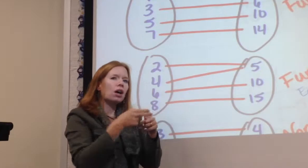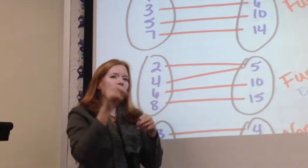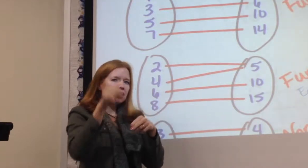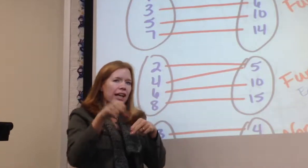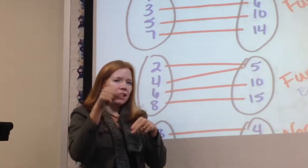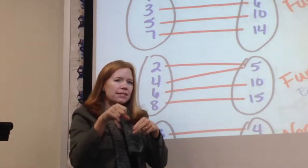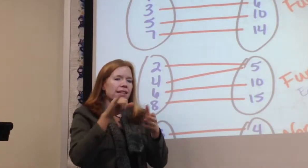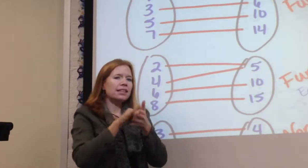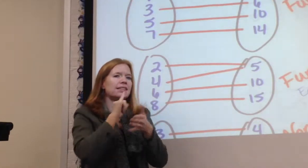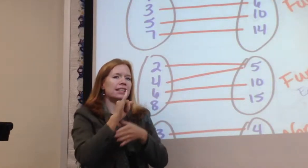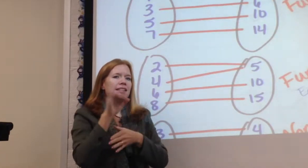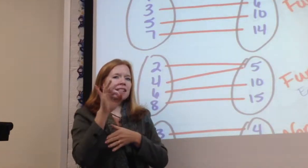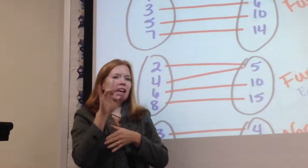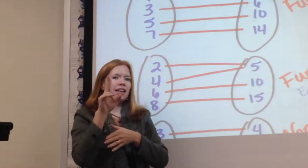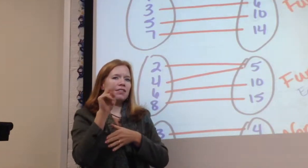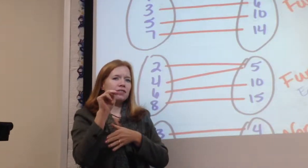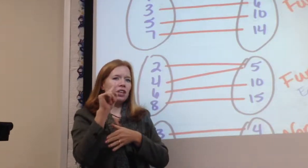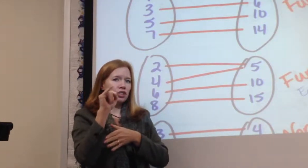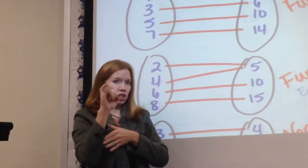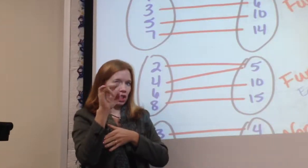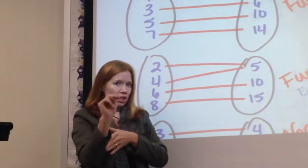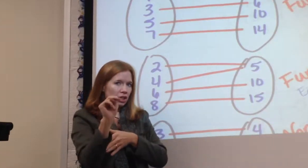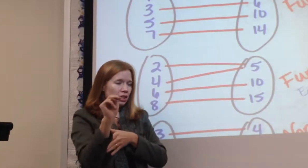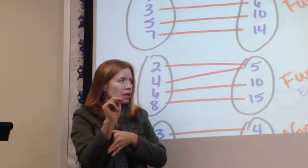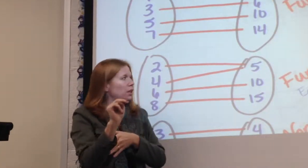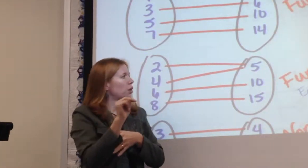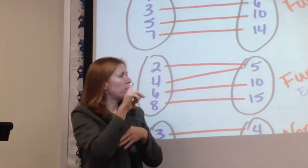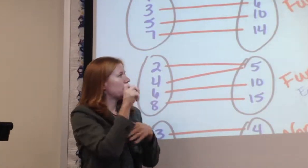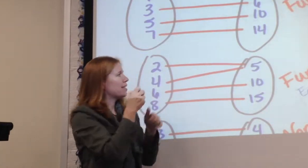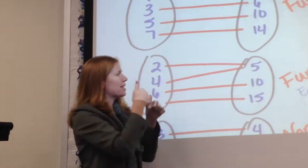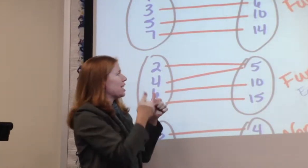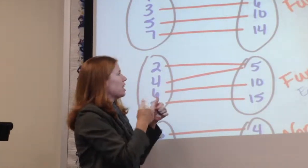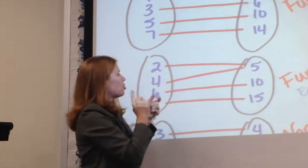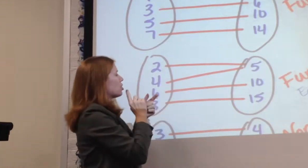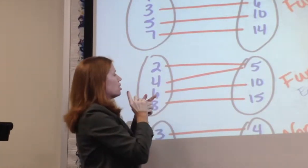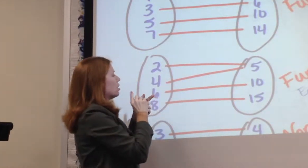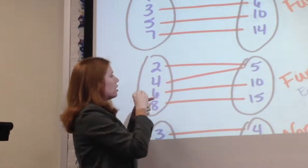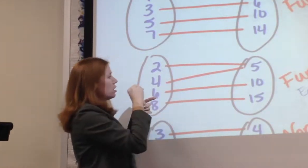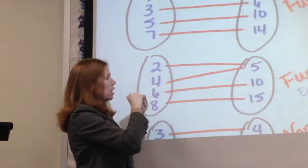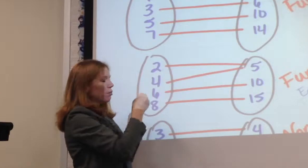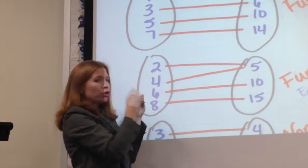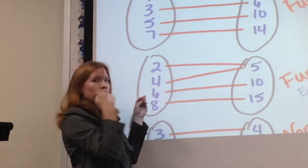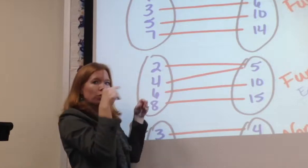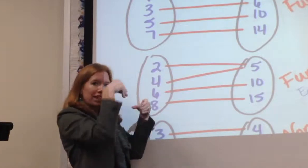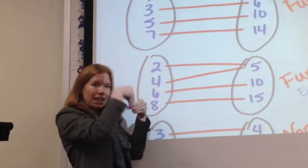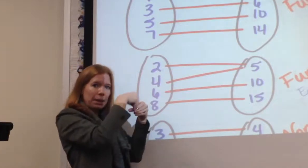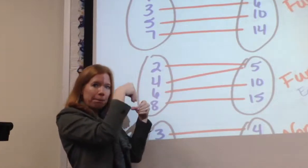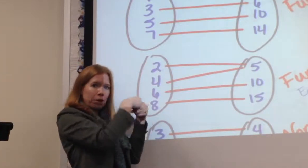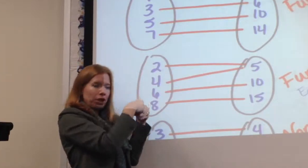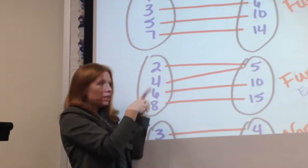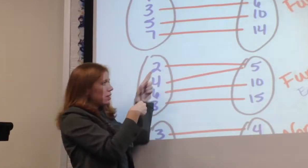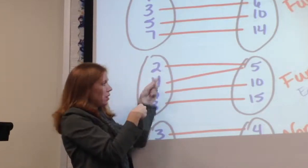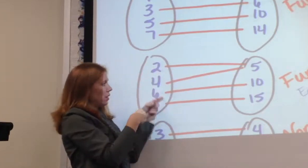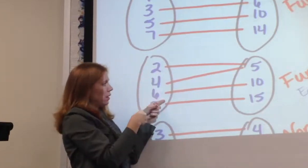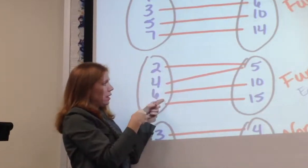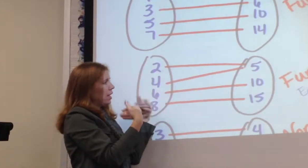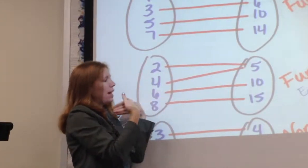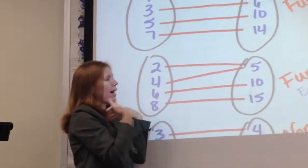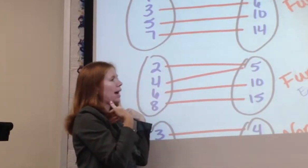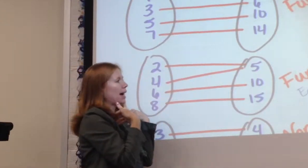called, yes, this is a function because each number for the input